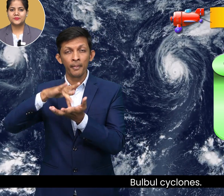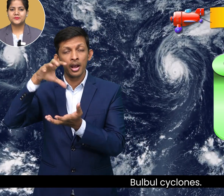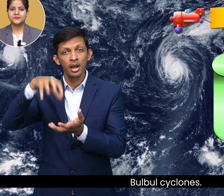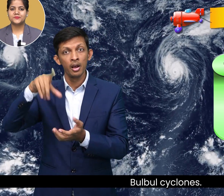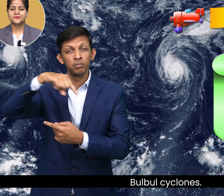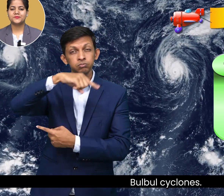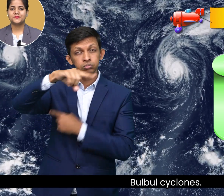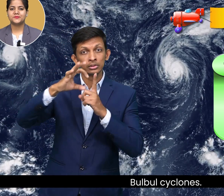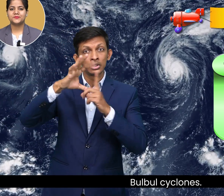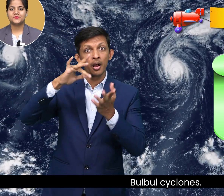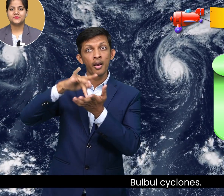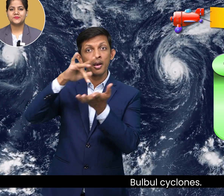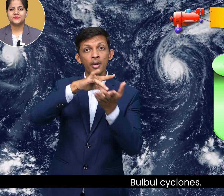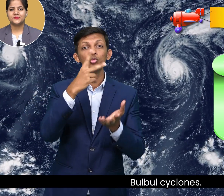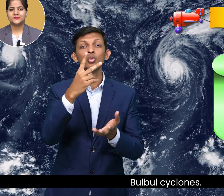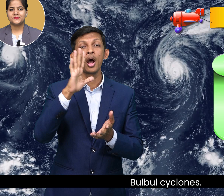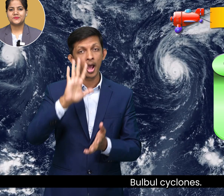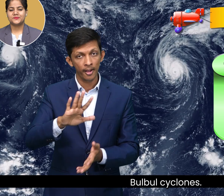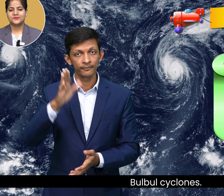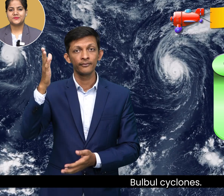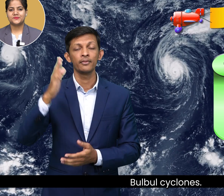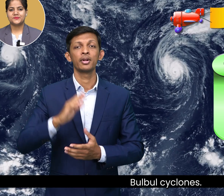cyclones.